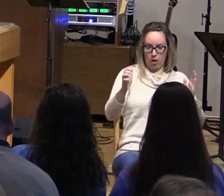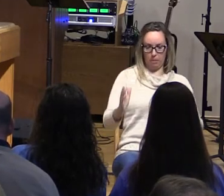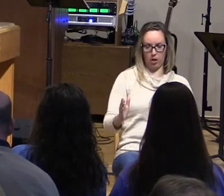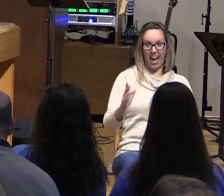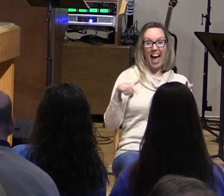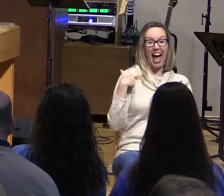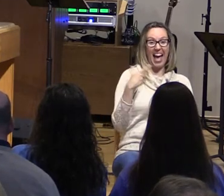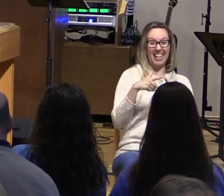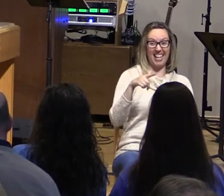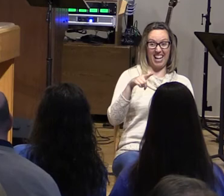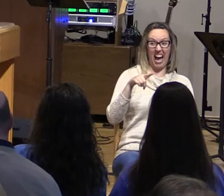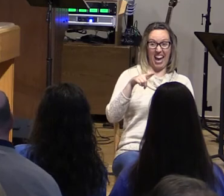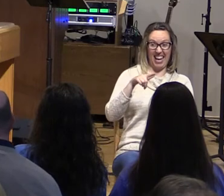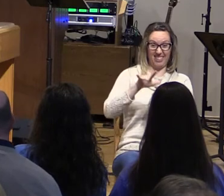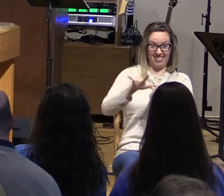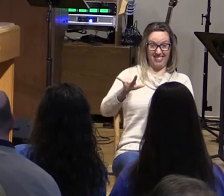Iraq.